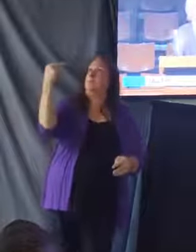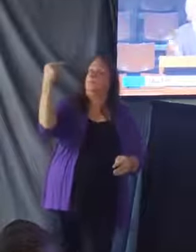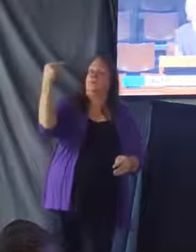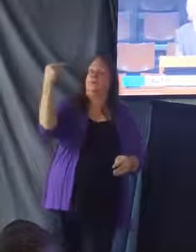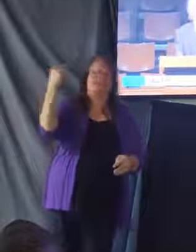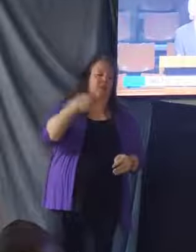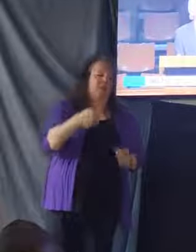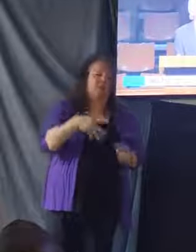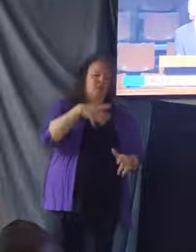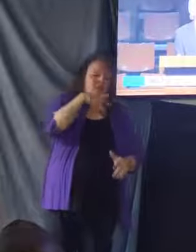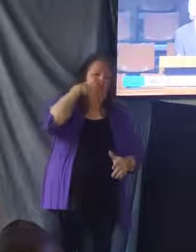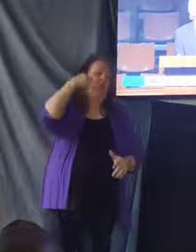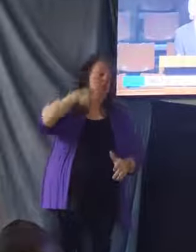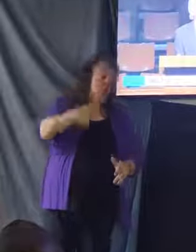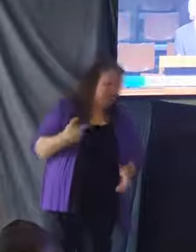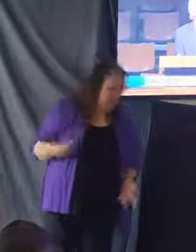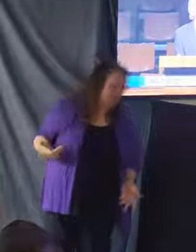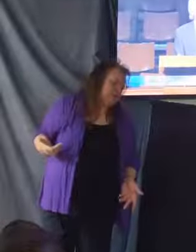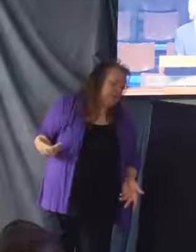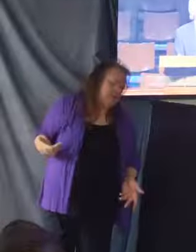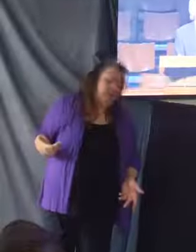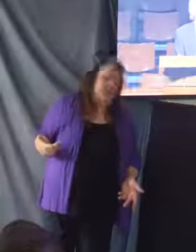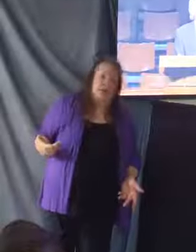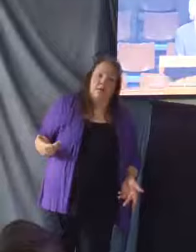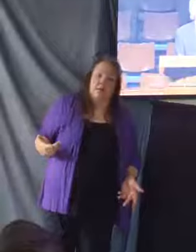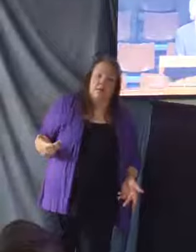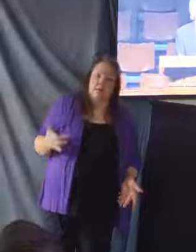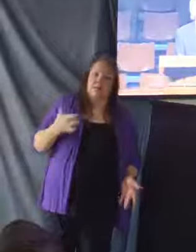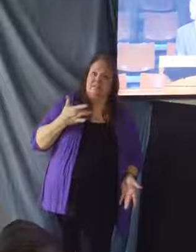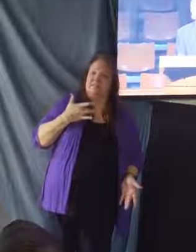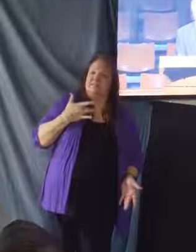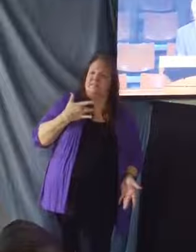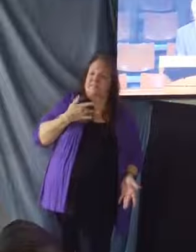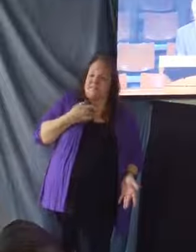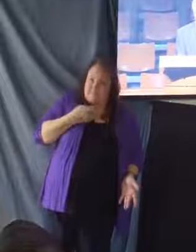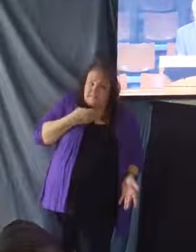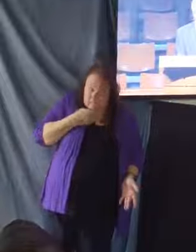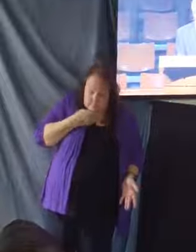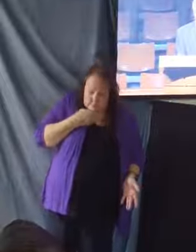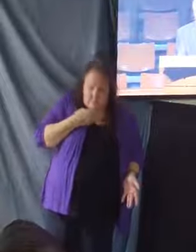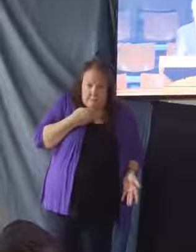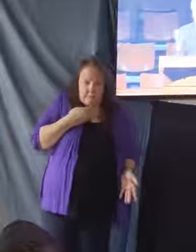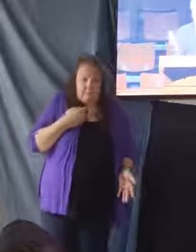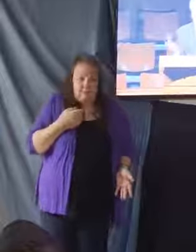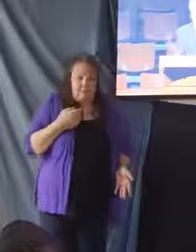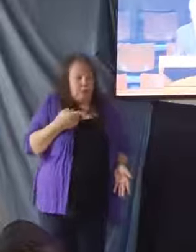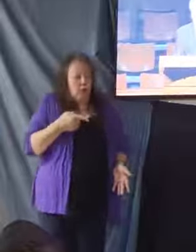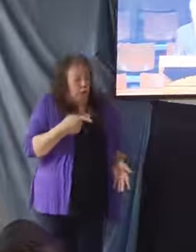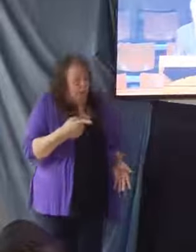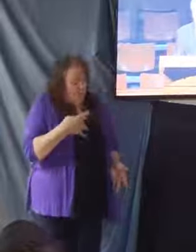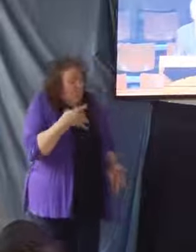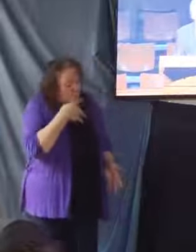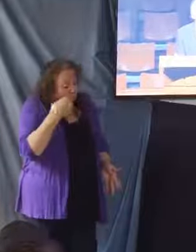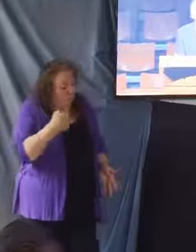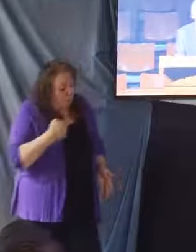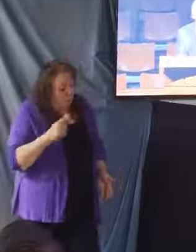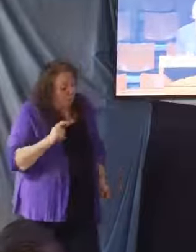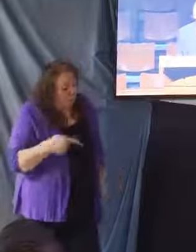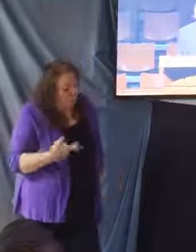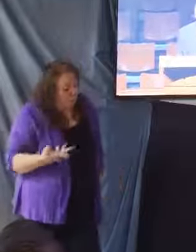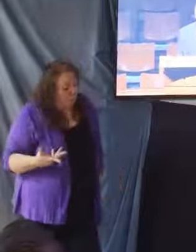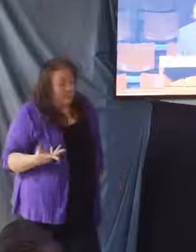me, you've become weary of me. I mean, I'd be embarrassed. That'd be terrible. Oh, you find it tiresome. Those